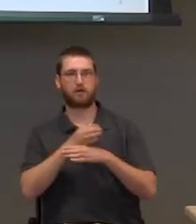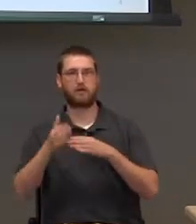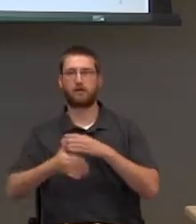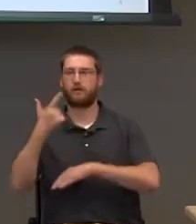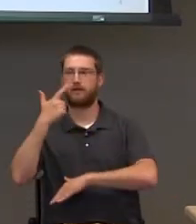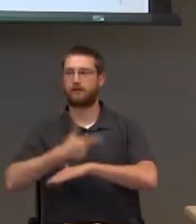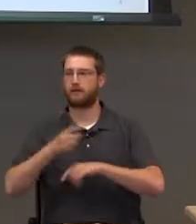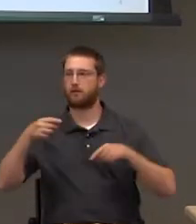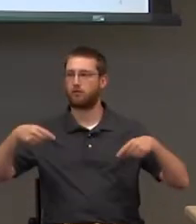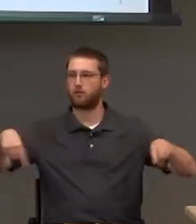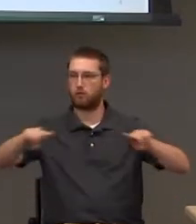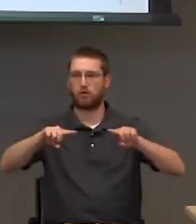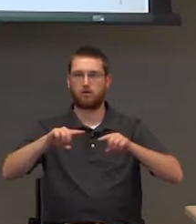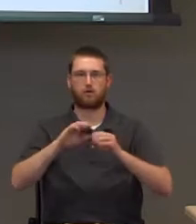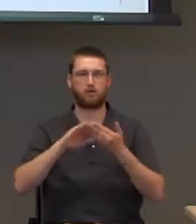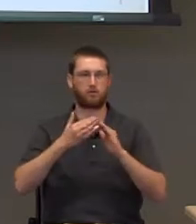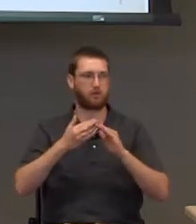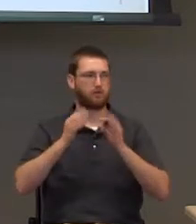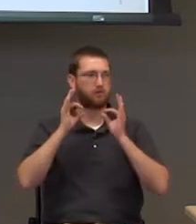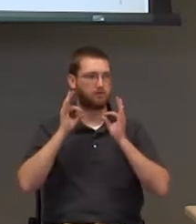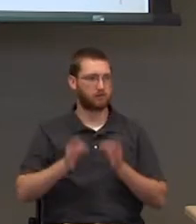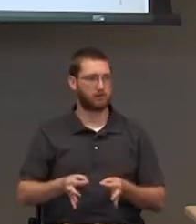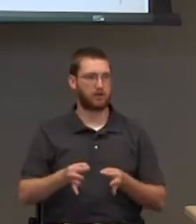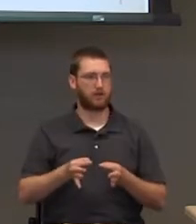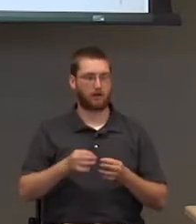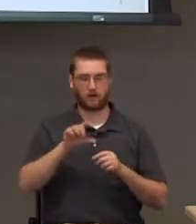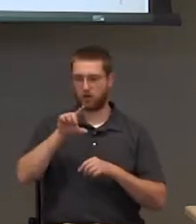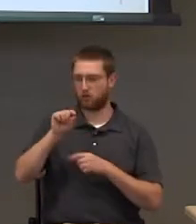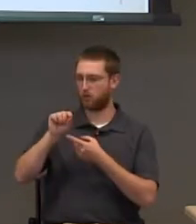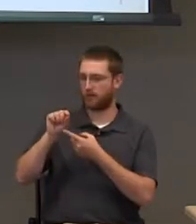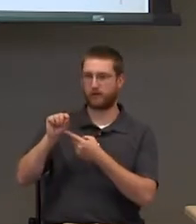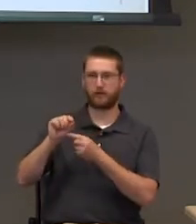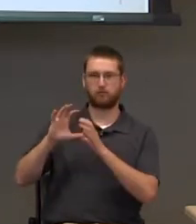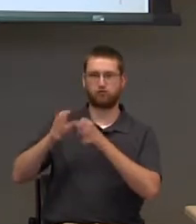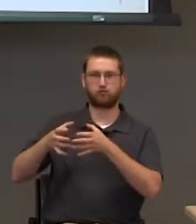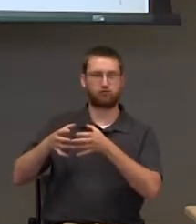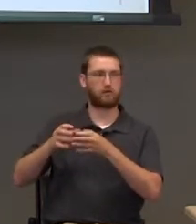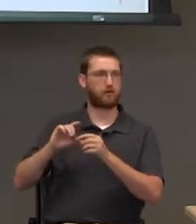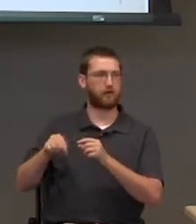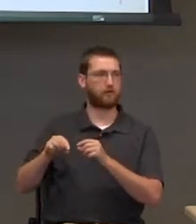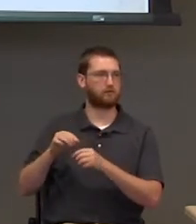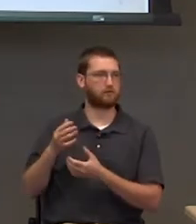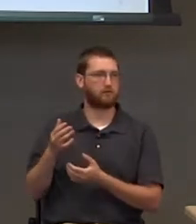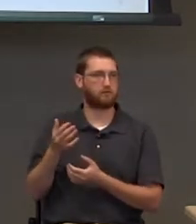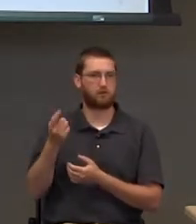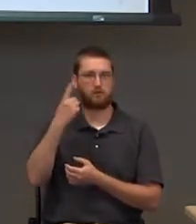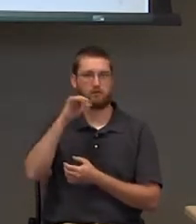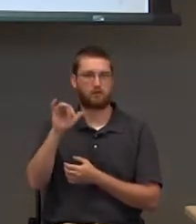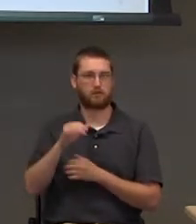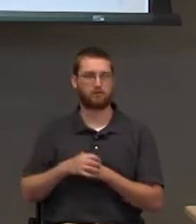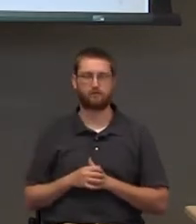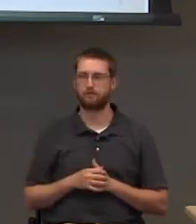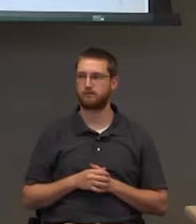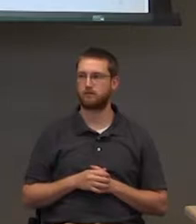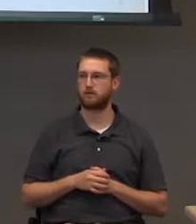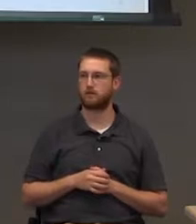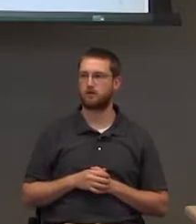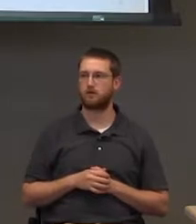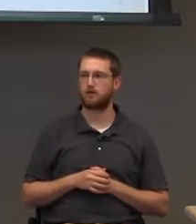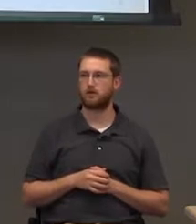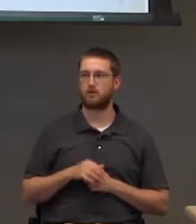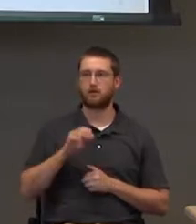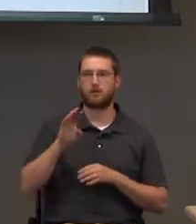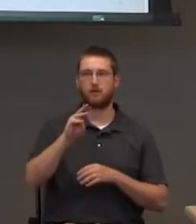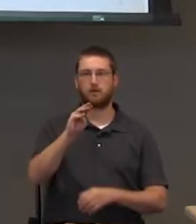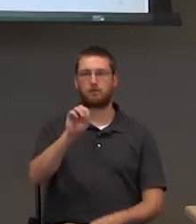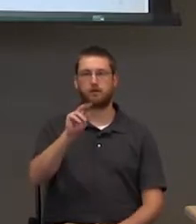you as a community have to define what that initial business strategy is. And a lot of that is because